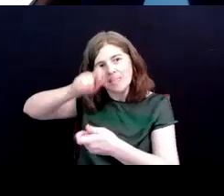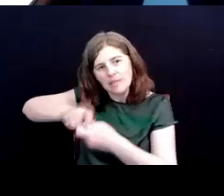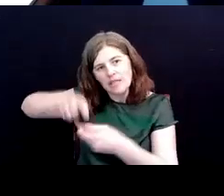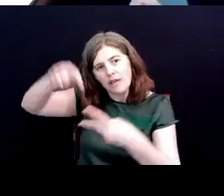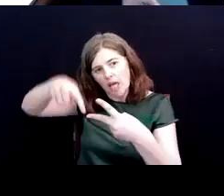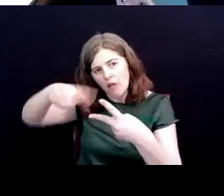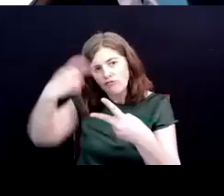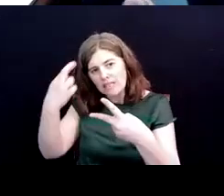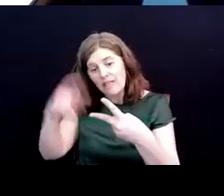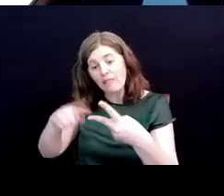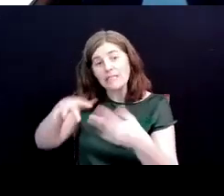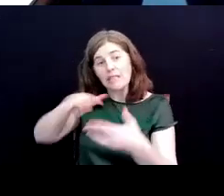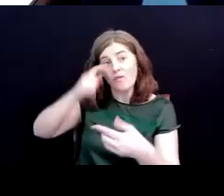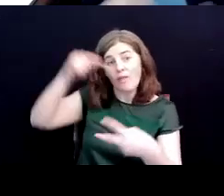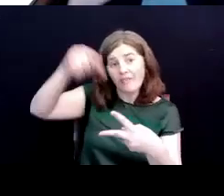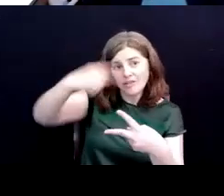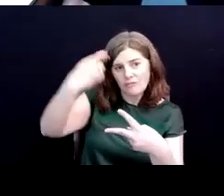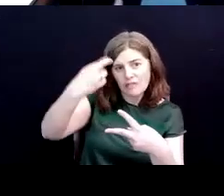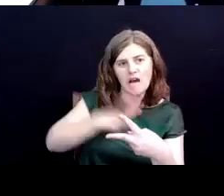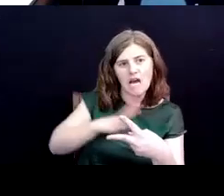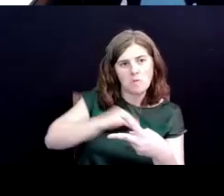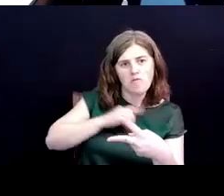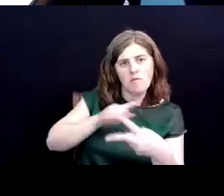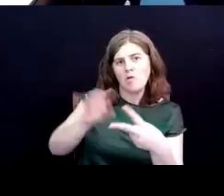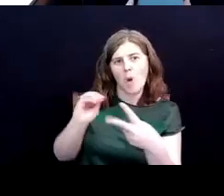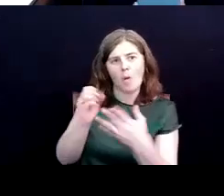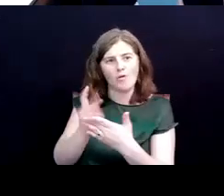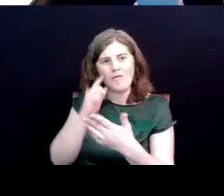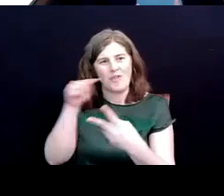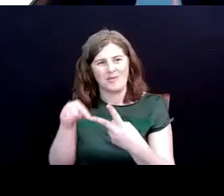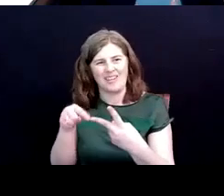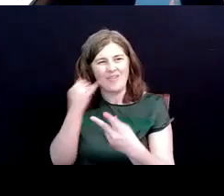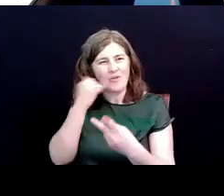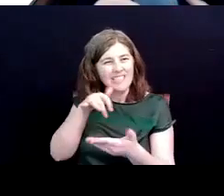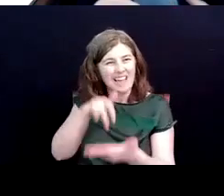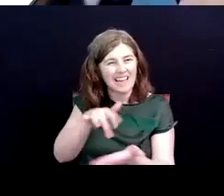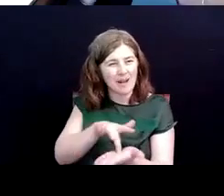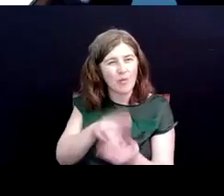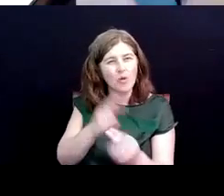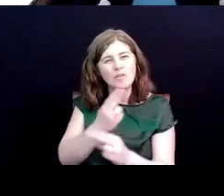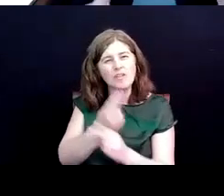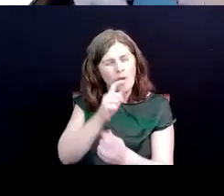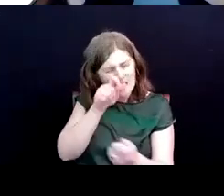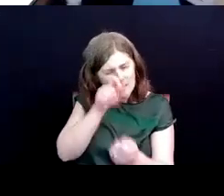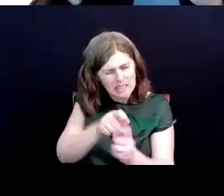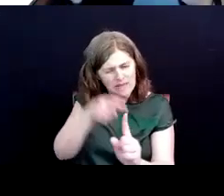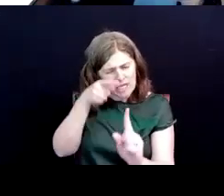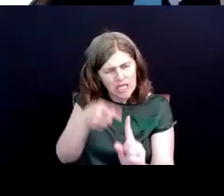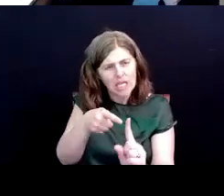so that's an important thing to understand. So when researchers are studying a medicine, they're studying it for the use in a very specific